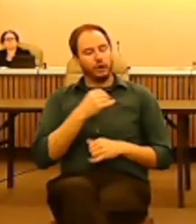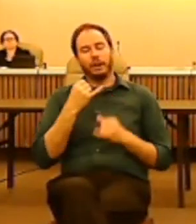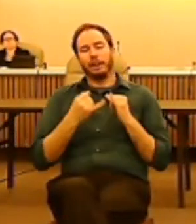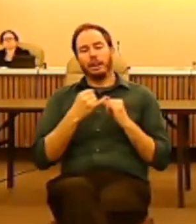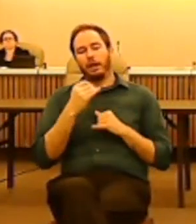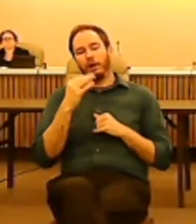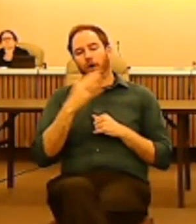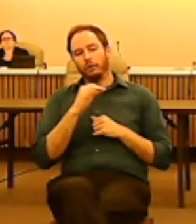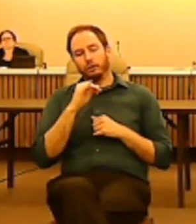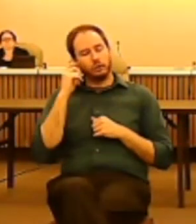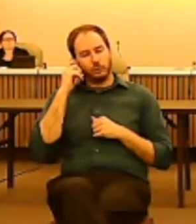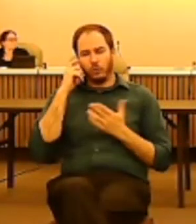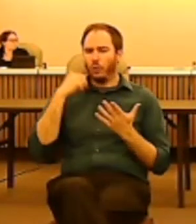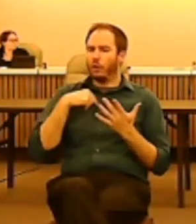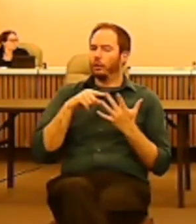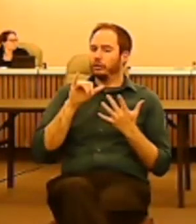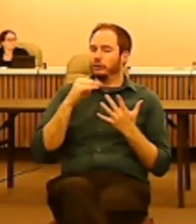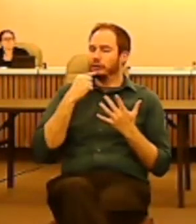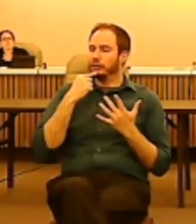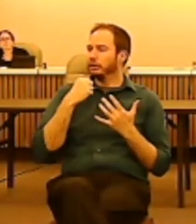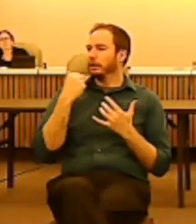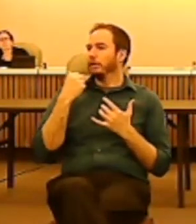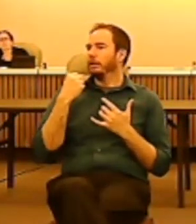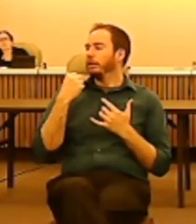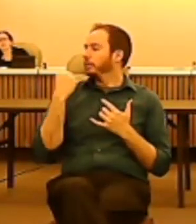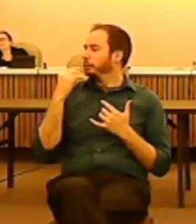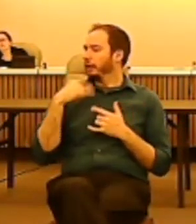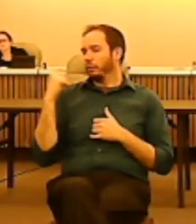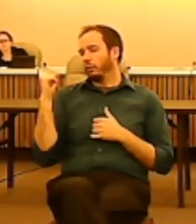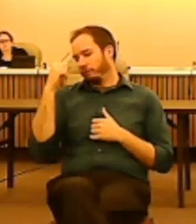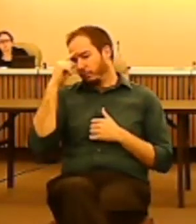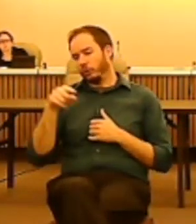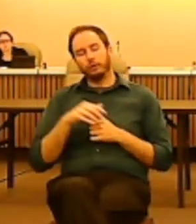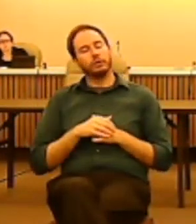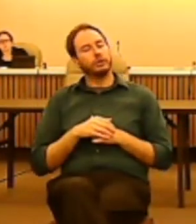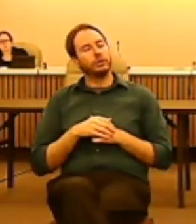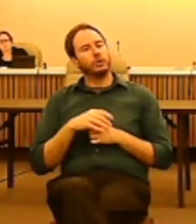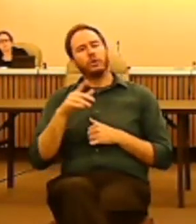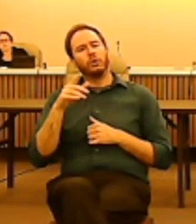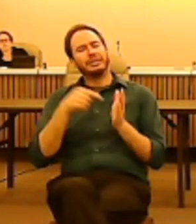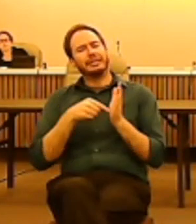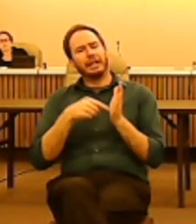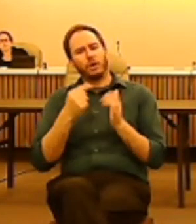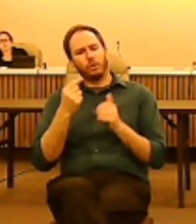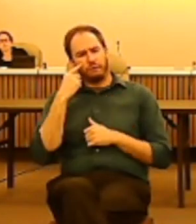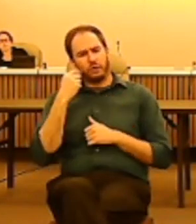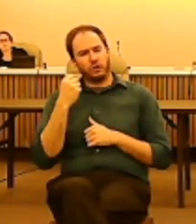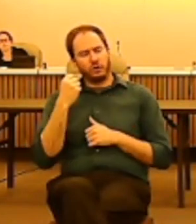thing I'm going to say is, Well, I just want to say, Millie had a question oh, for you. yes? Okay. I would just, what is the deadline for this?